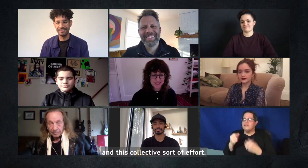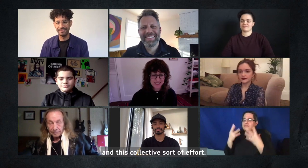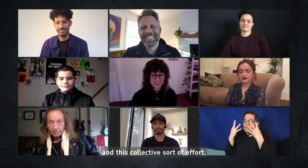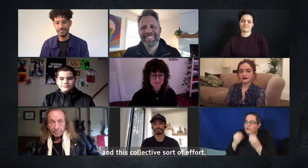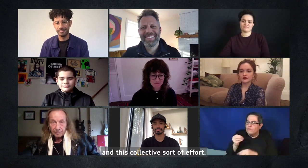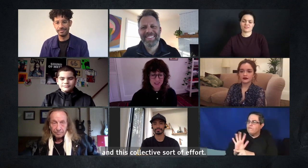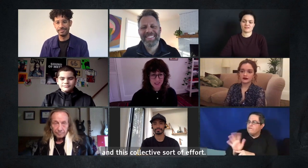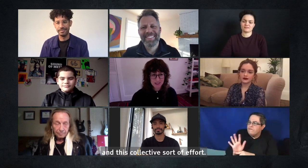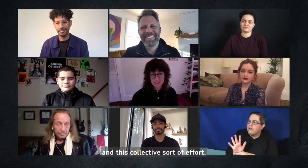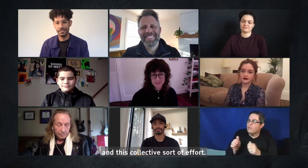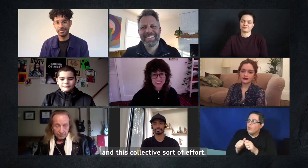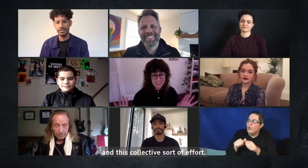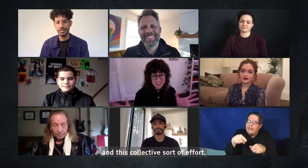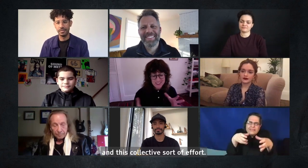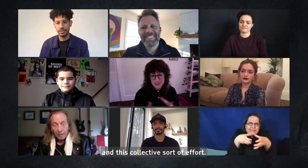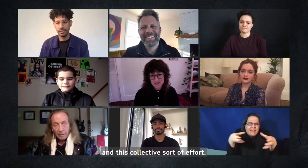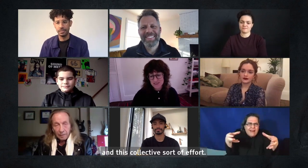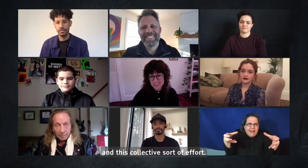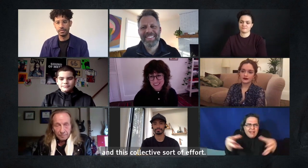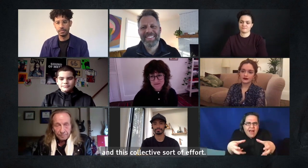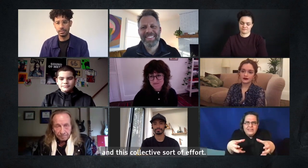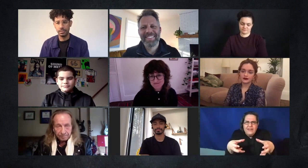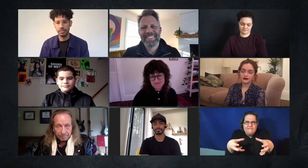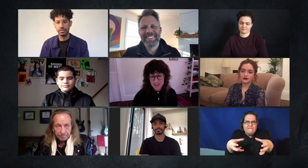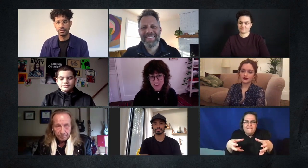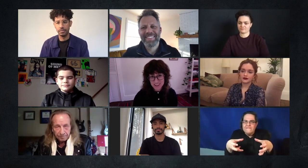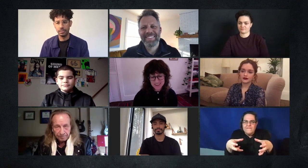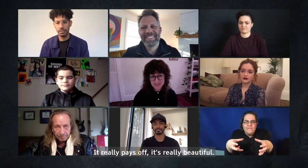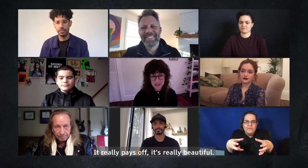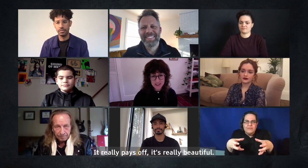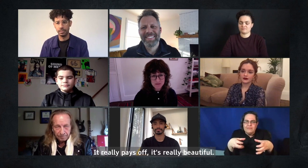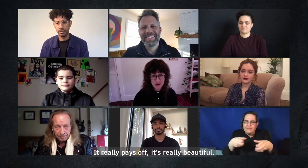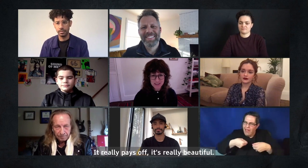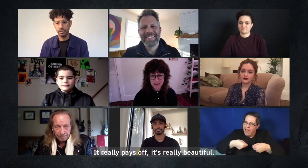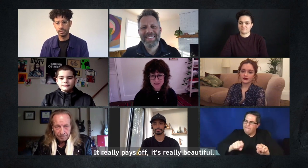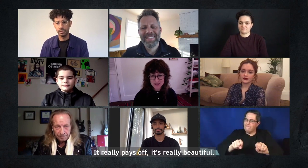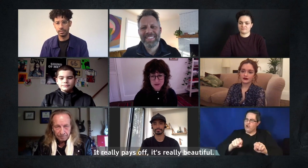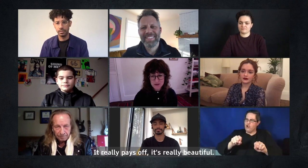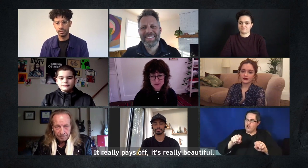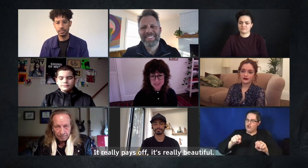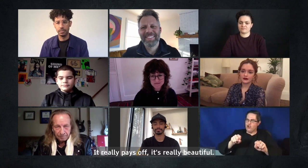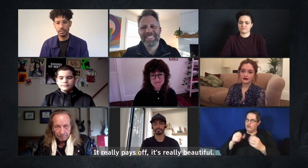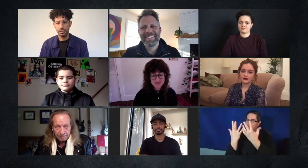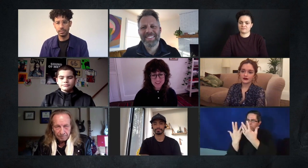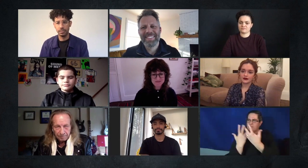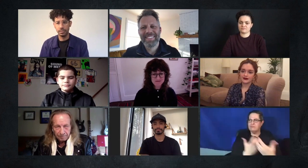collective collective sort of effort really pays off. It's really